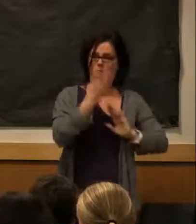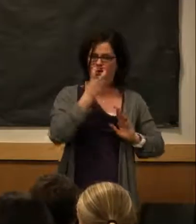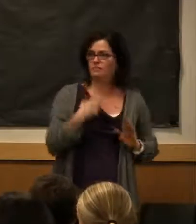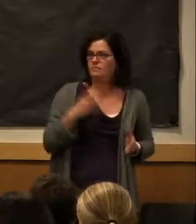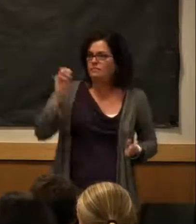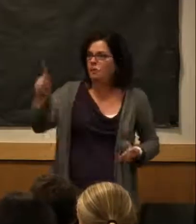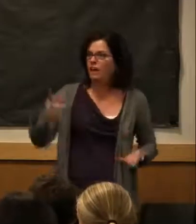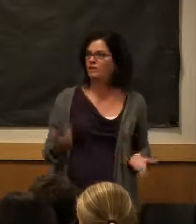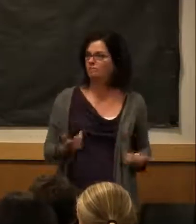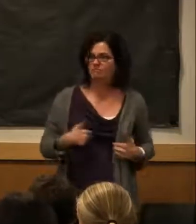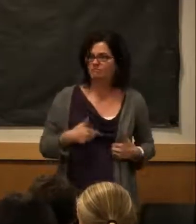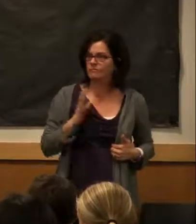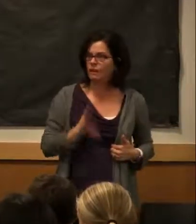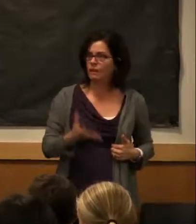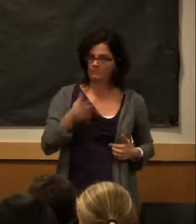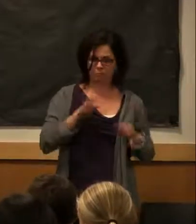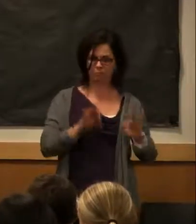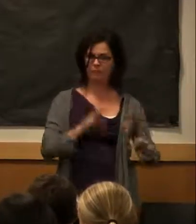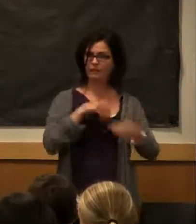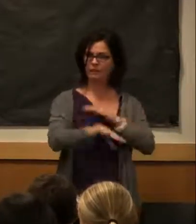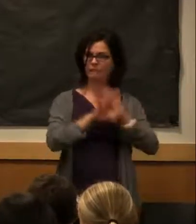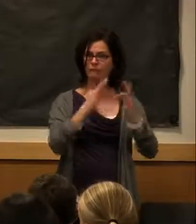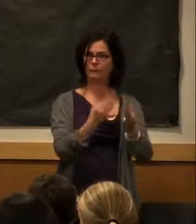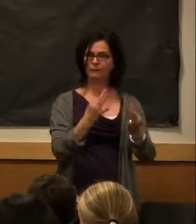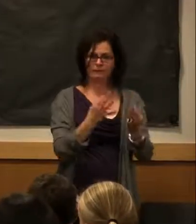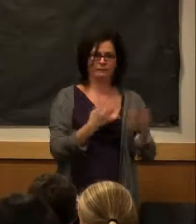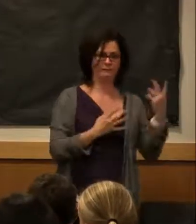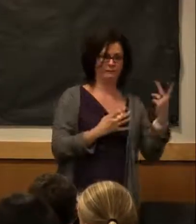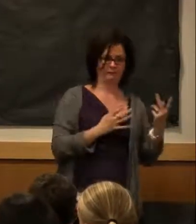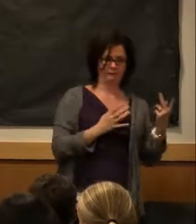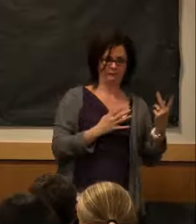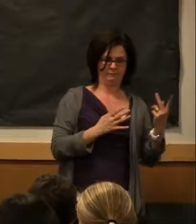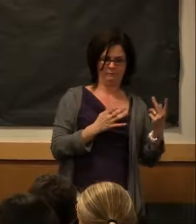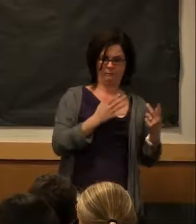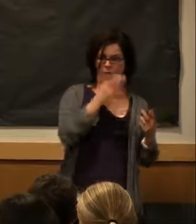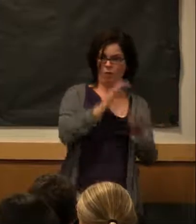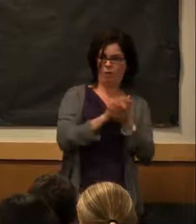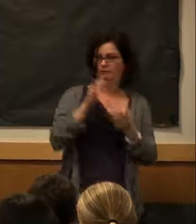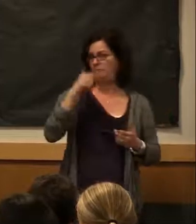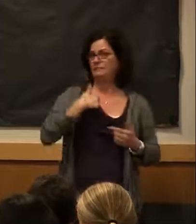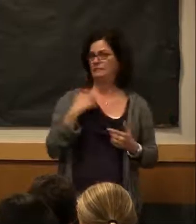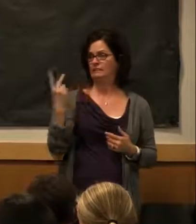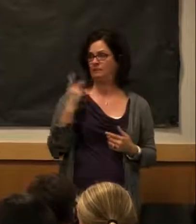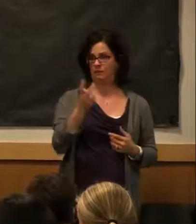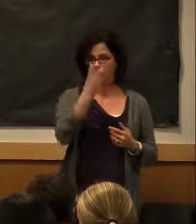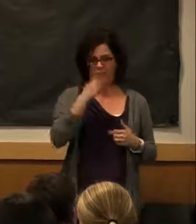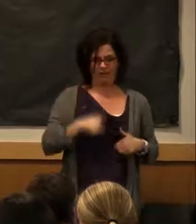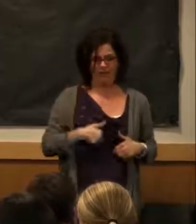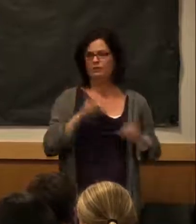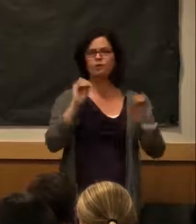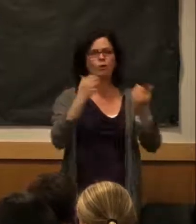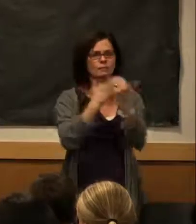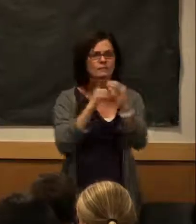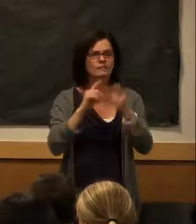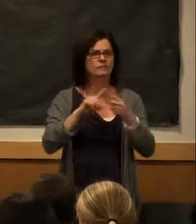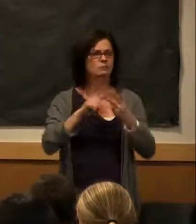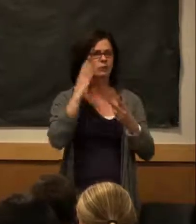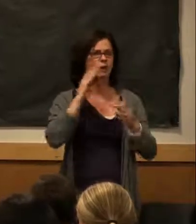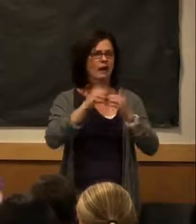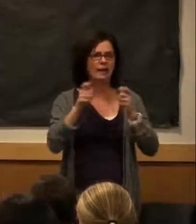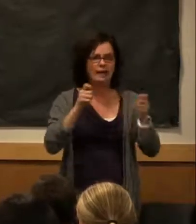to be born into if you're blind? Both of us are blind. We understand blindness. It doesn't limit us. It doesn't stop us from doing